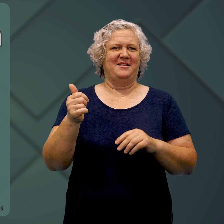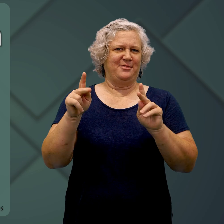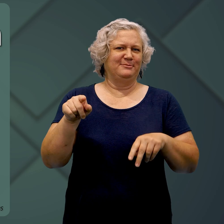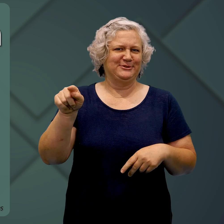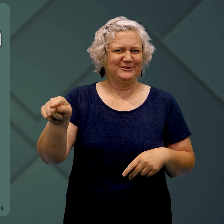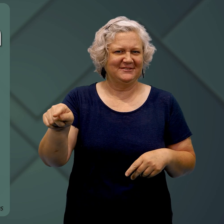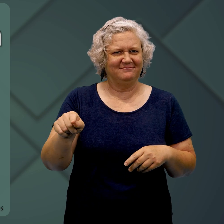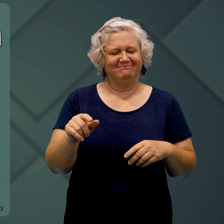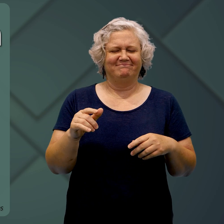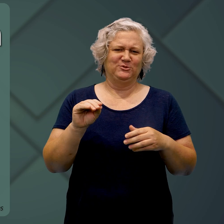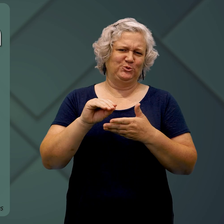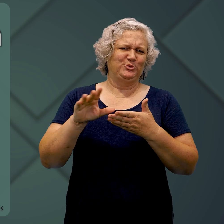the other person started.